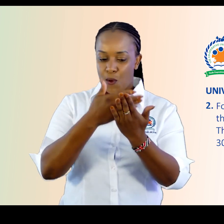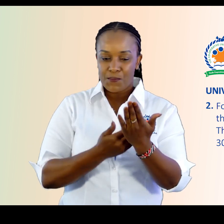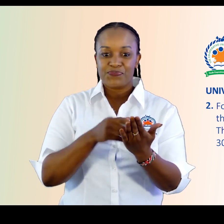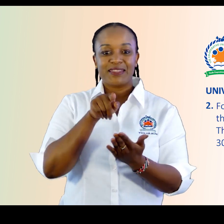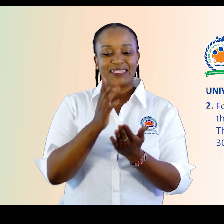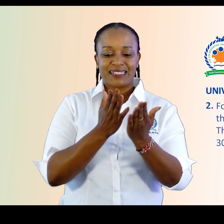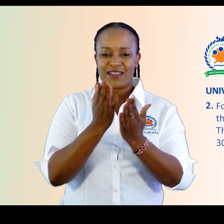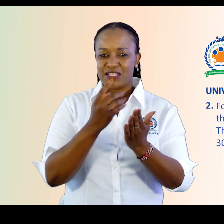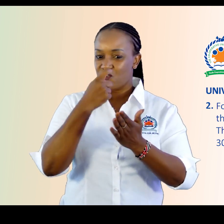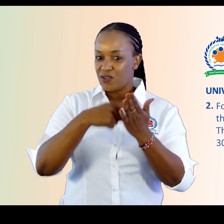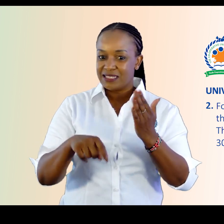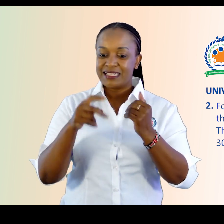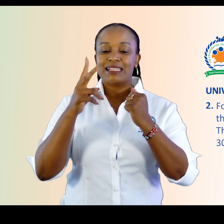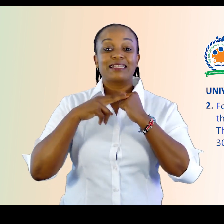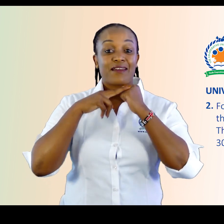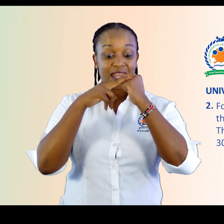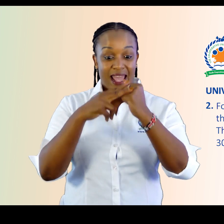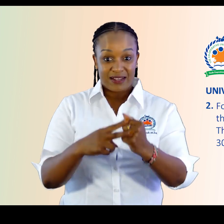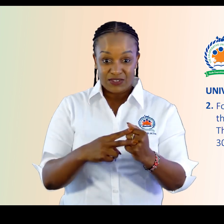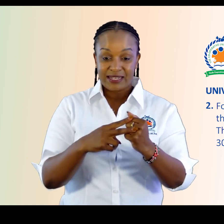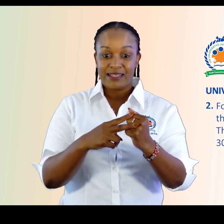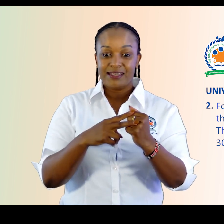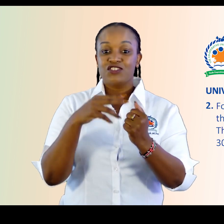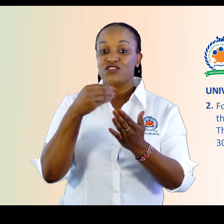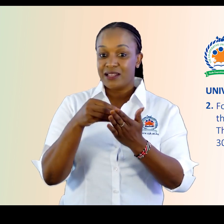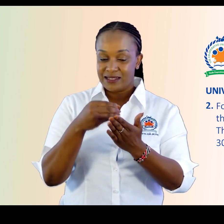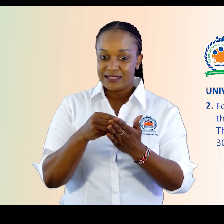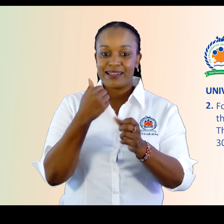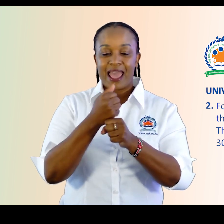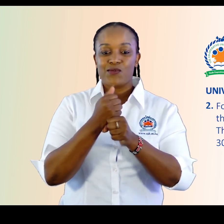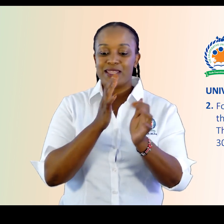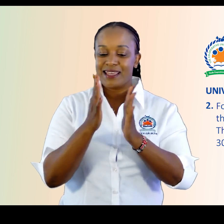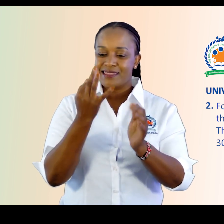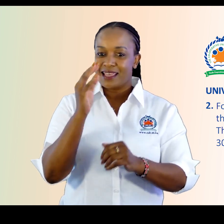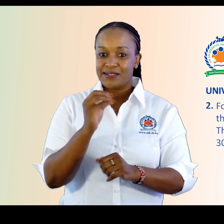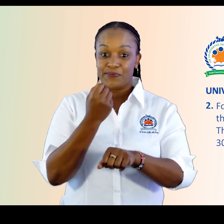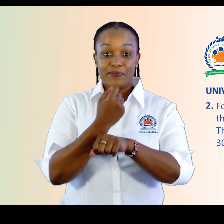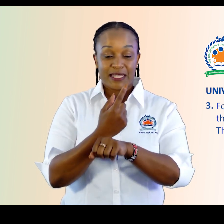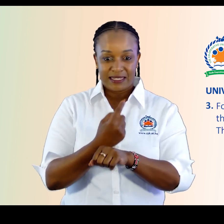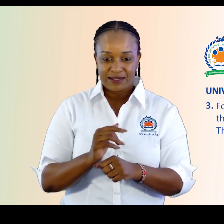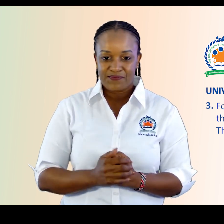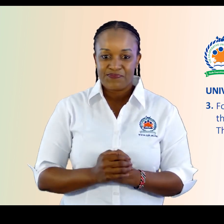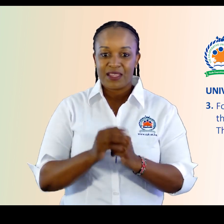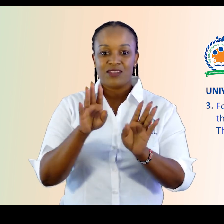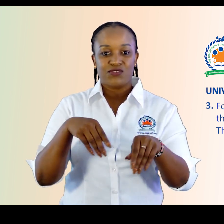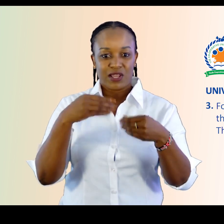This service costs Kenya shillings 700 and is done within 30 minutes. For issuance of